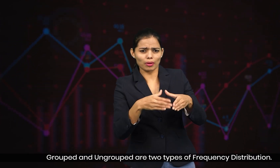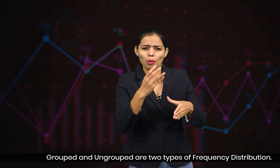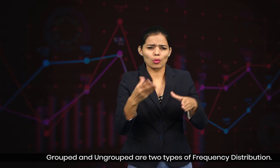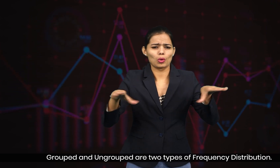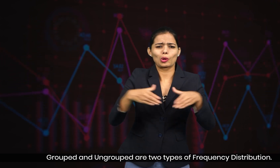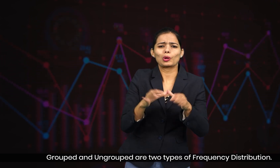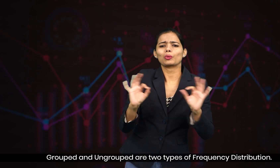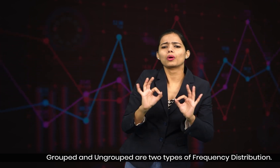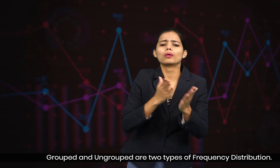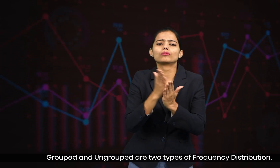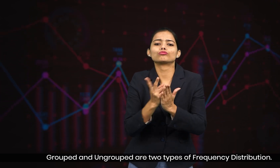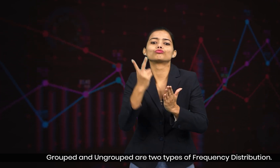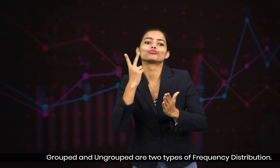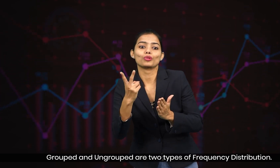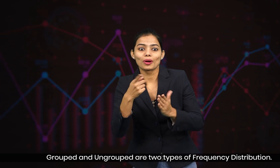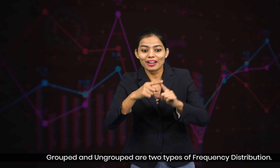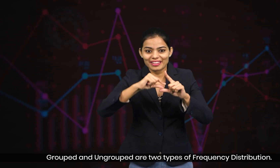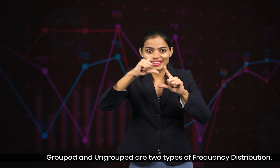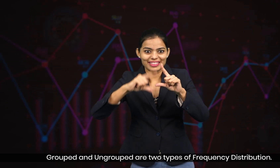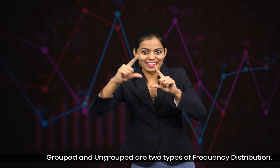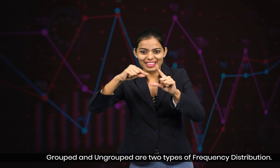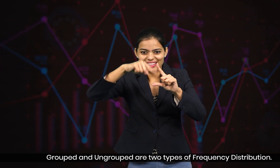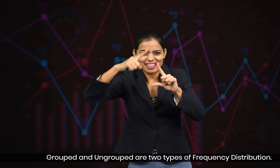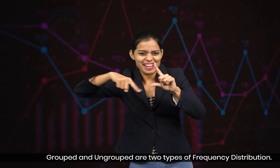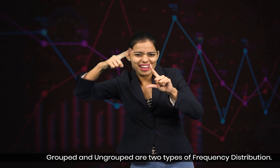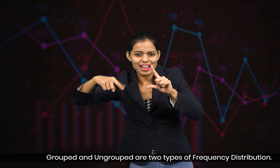Grouped and ungrouped are two types of frequency distribution.